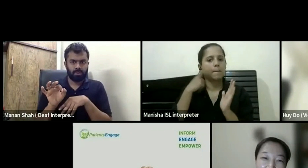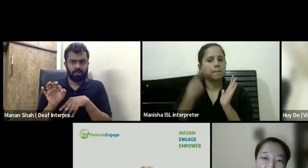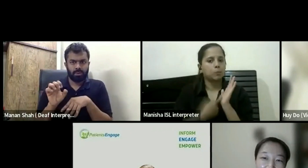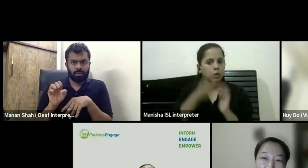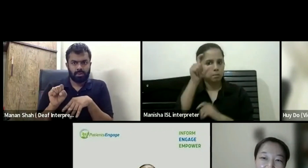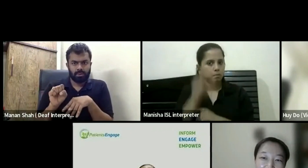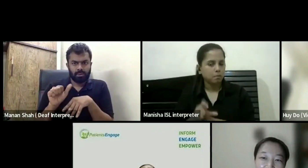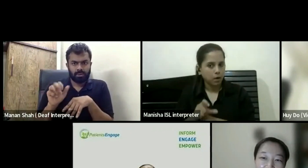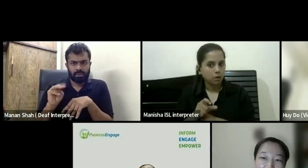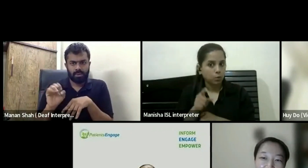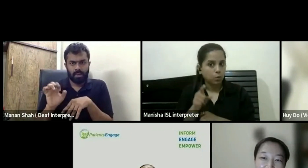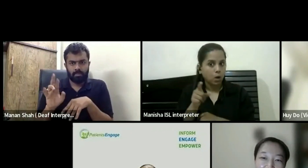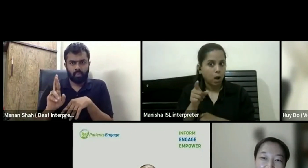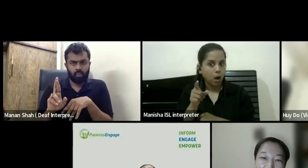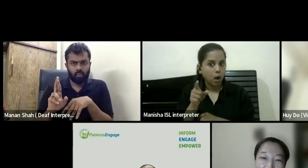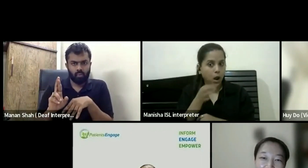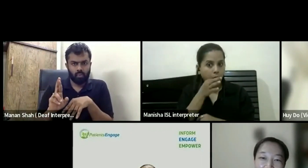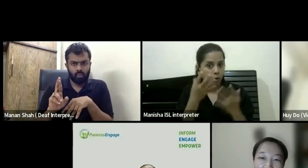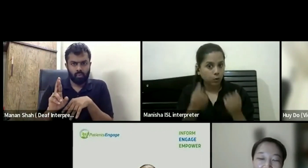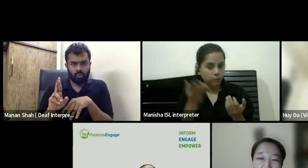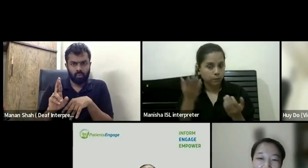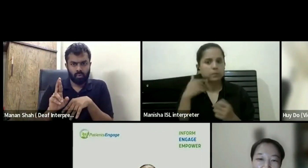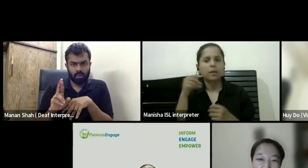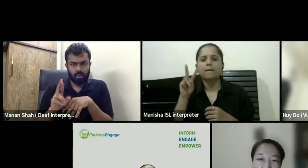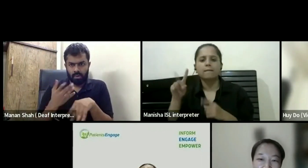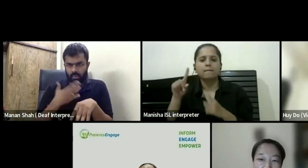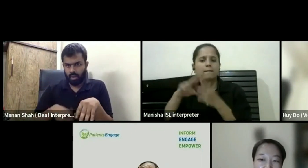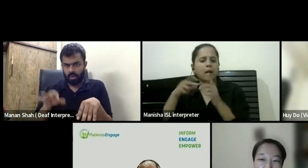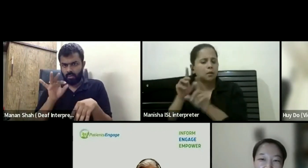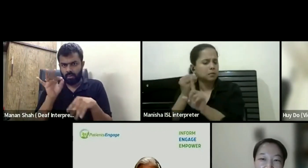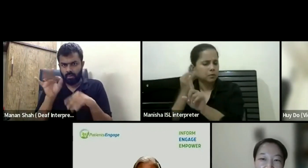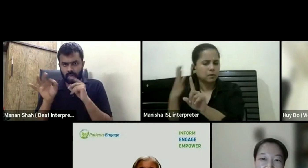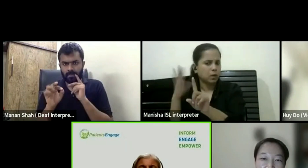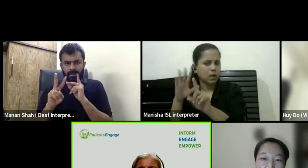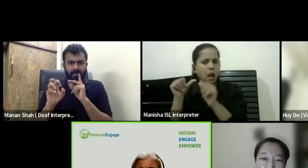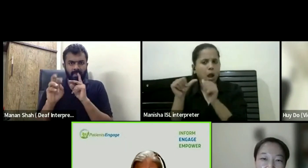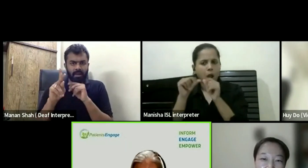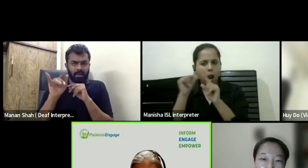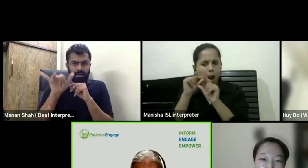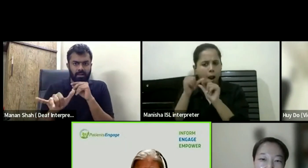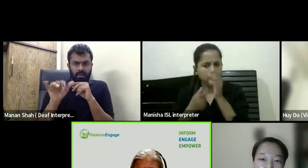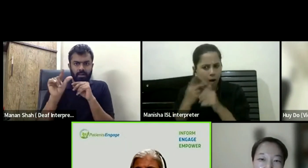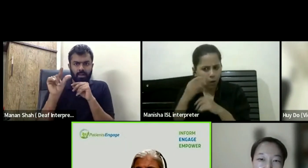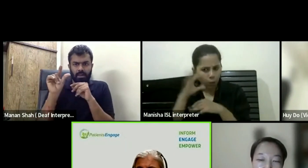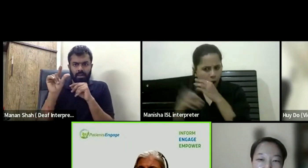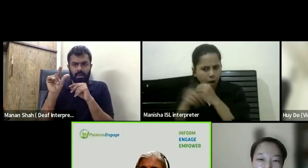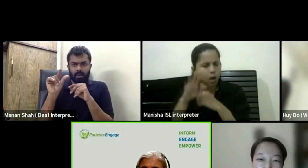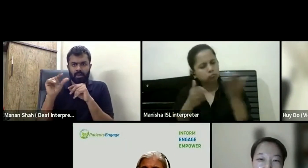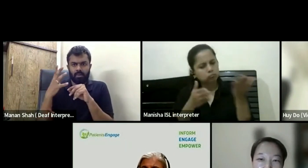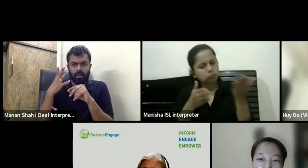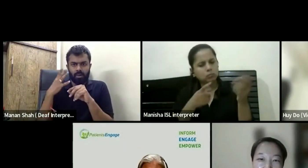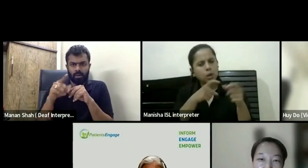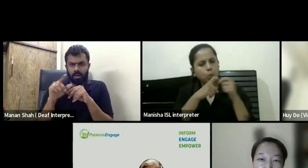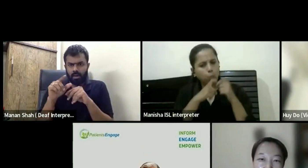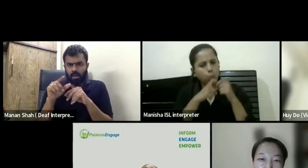to ask your question? Just a minute. Meenakshi, before that, Aparna had to say something. No, let's take Samir's question first, Okay,